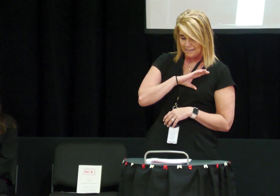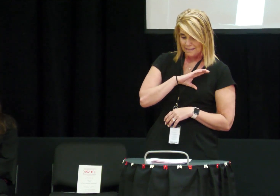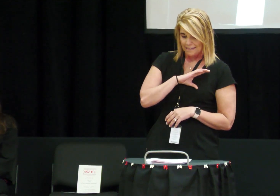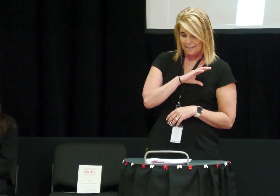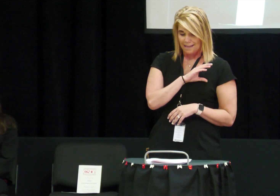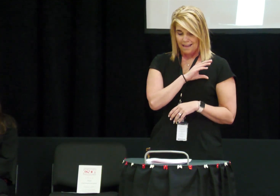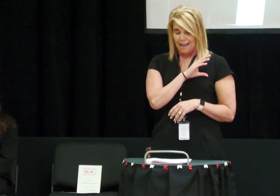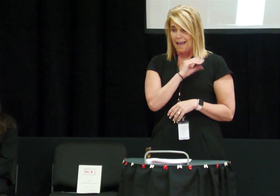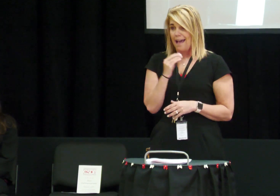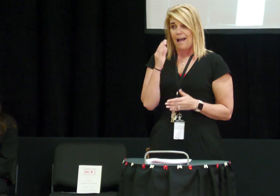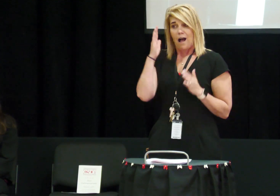fulfillment.